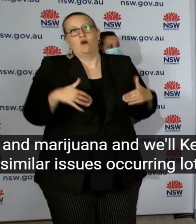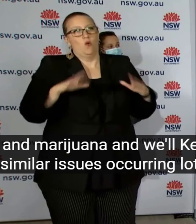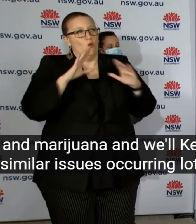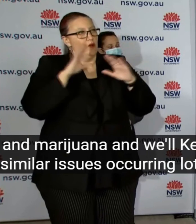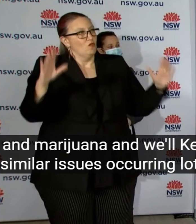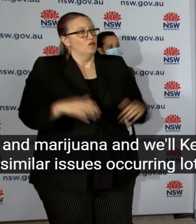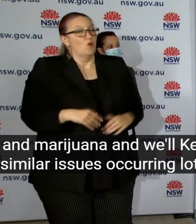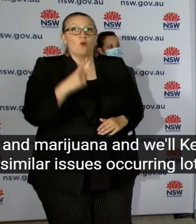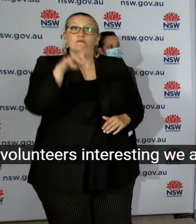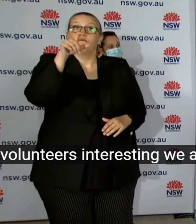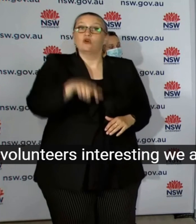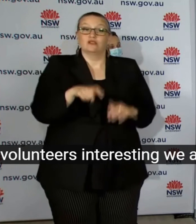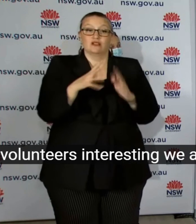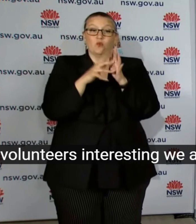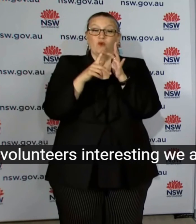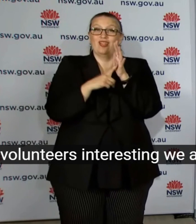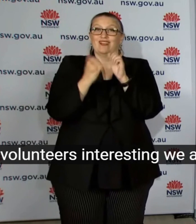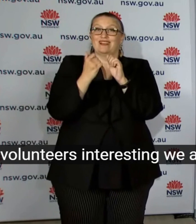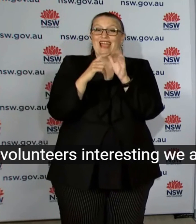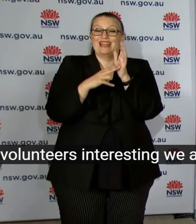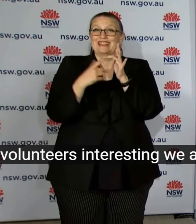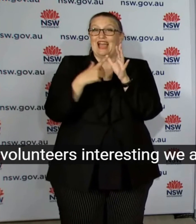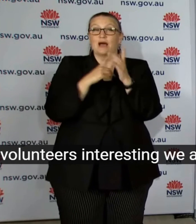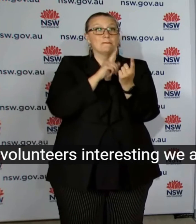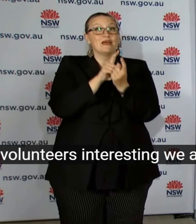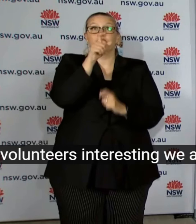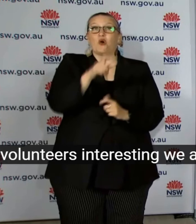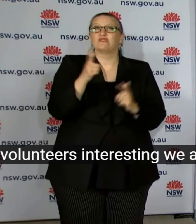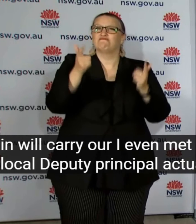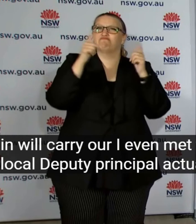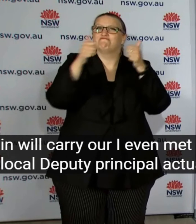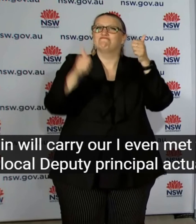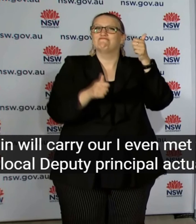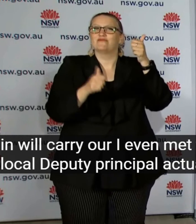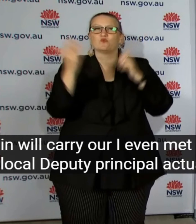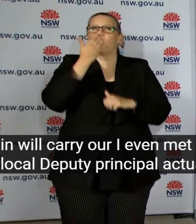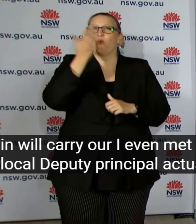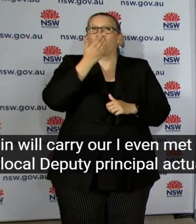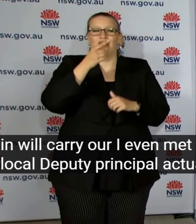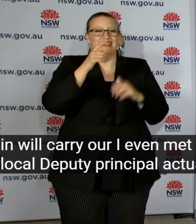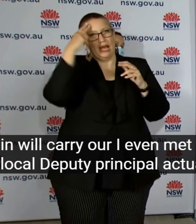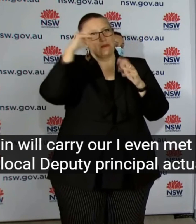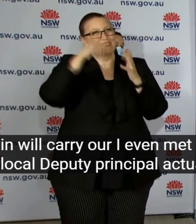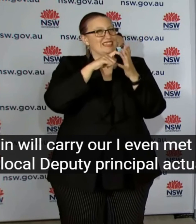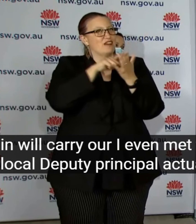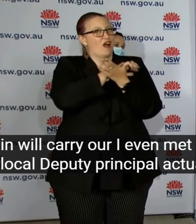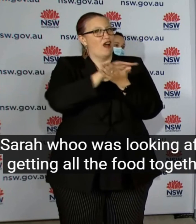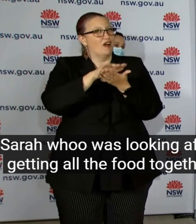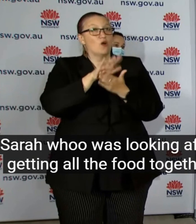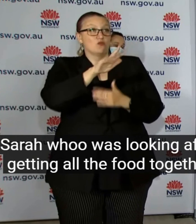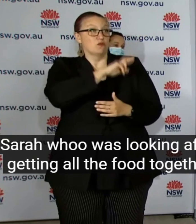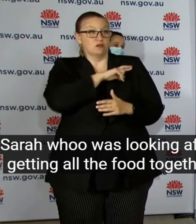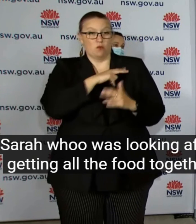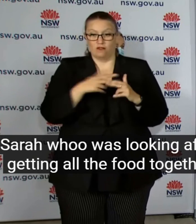even met the local deputy principal, actually, Sarah, who was looking after getting all the food together for the local